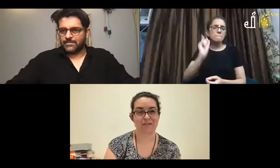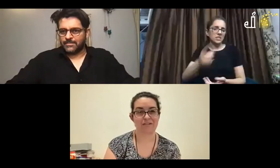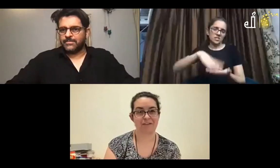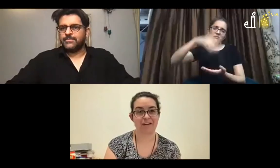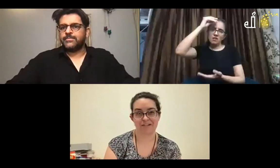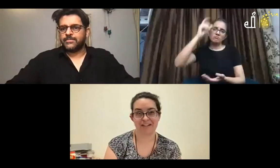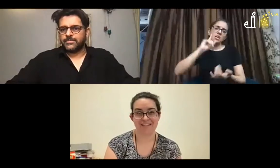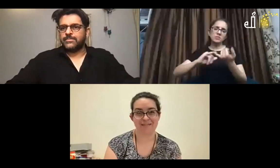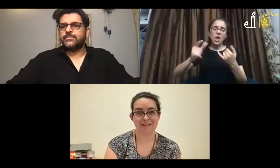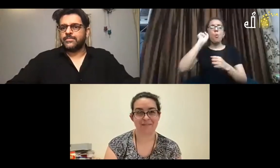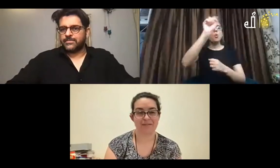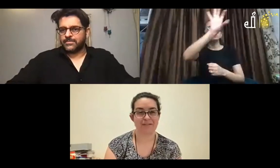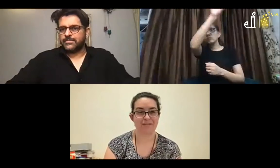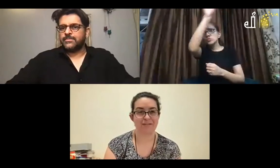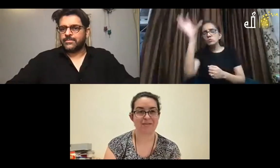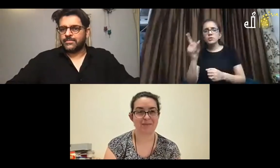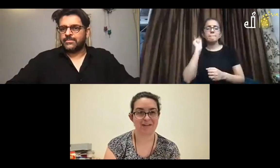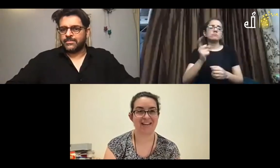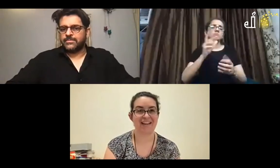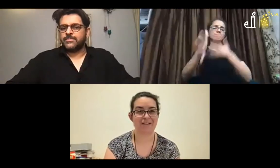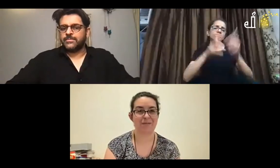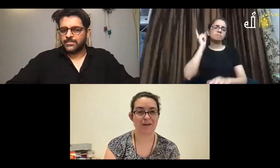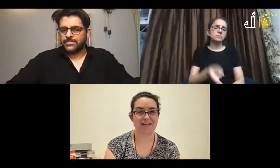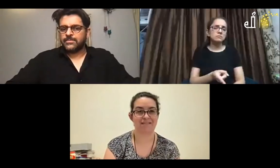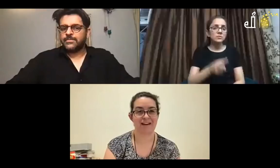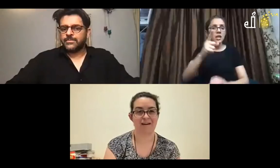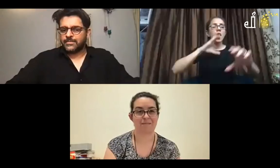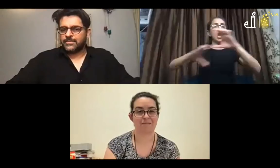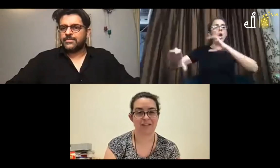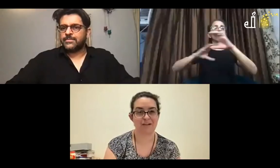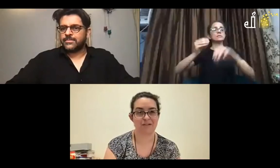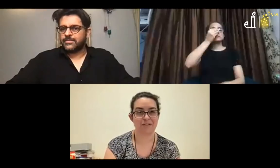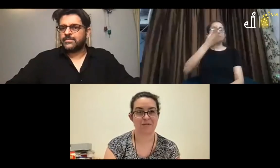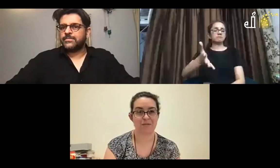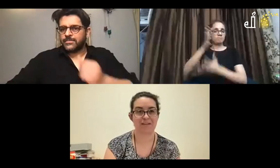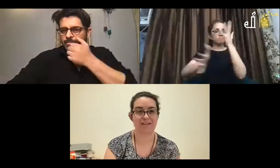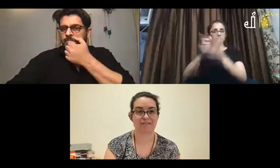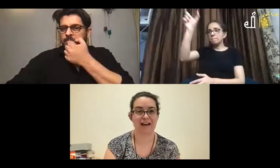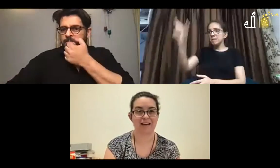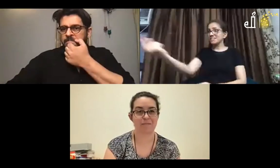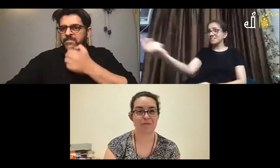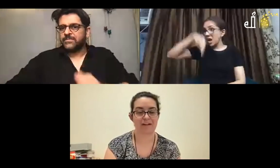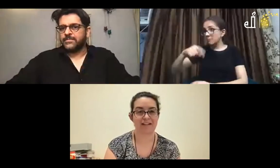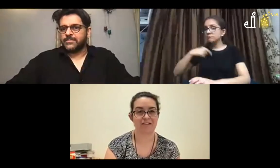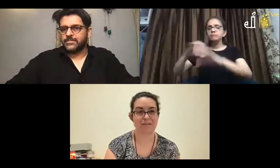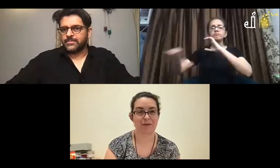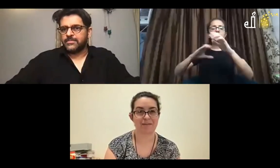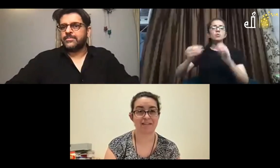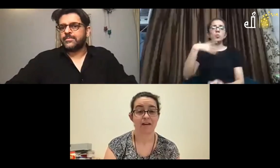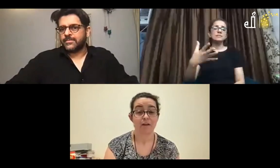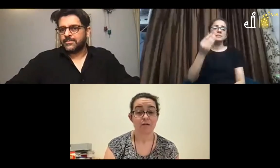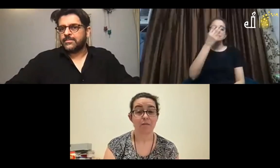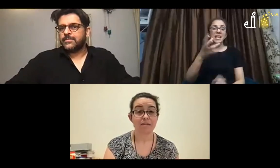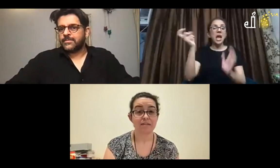sign language of their country to be able to communicate with signers who would come to audiology